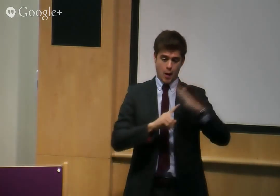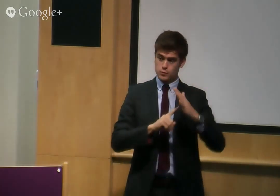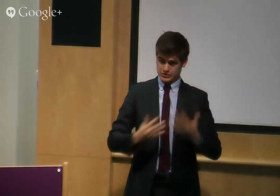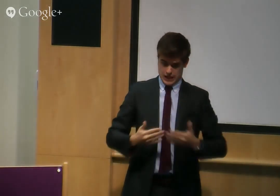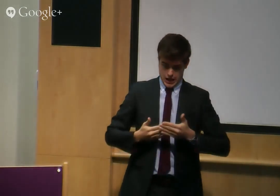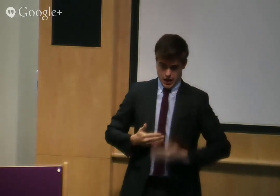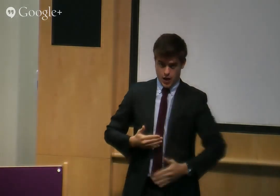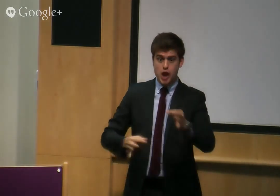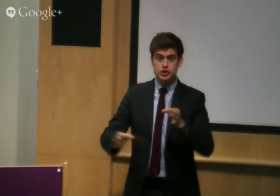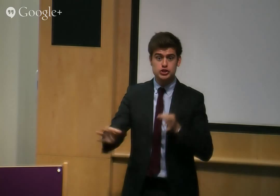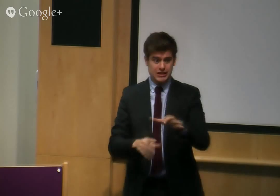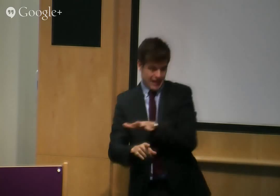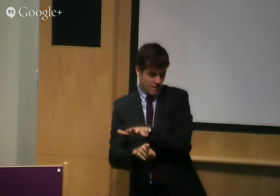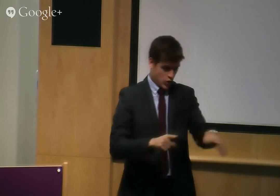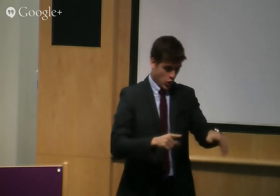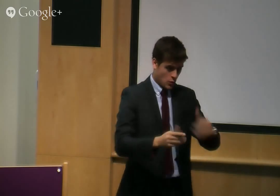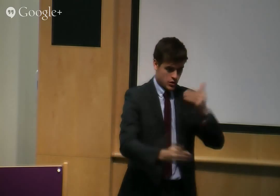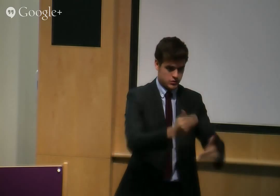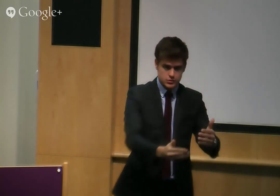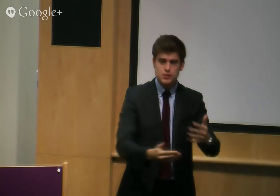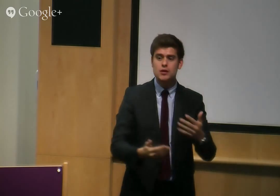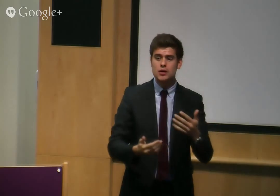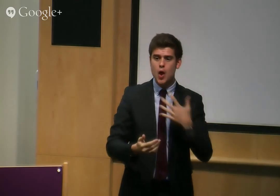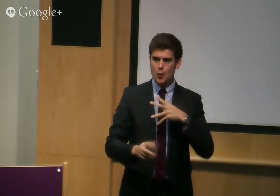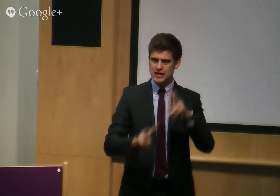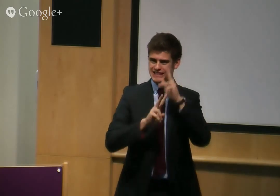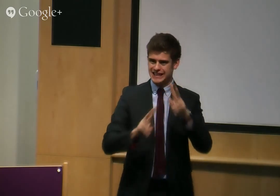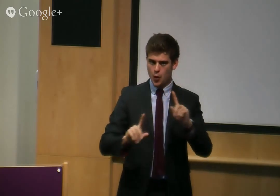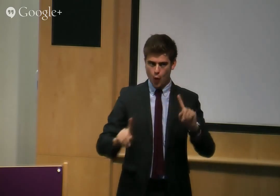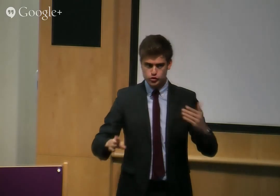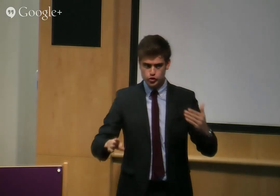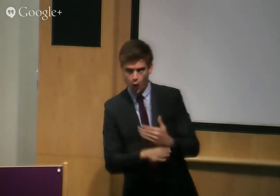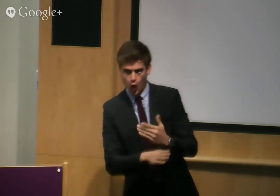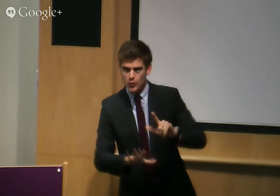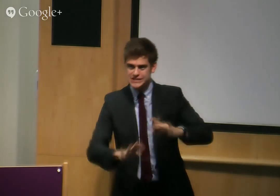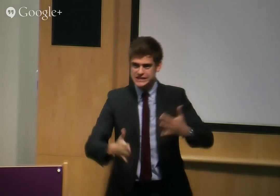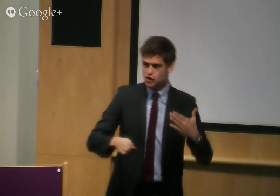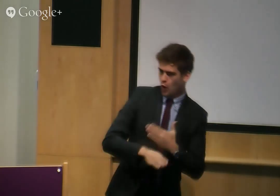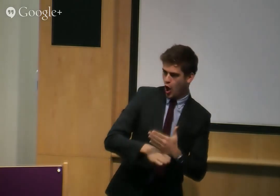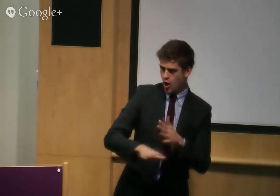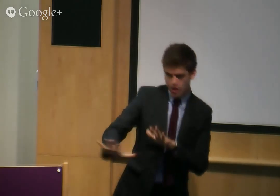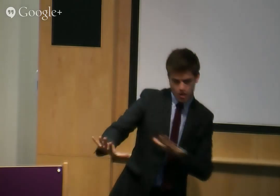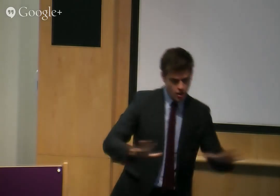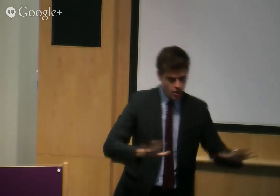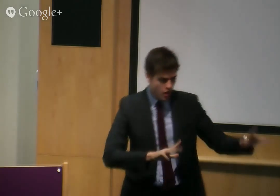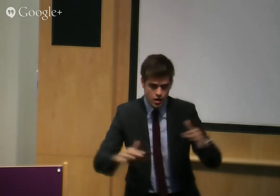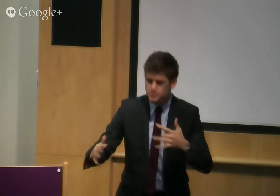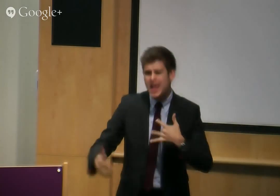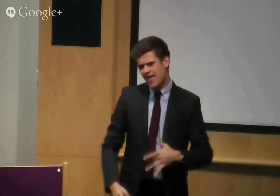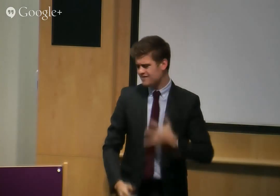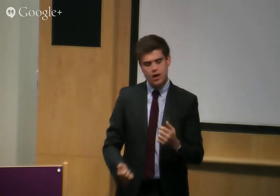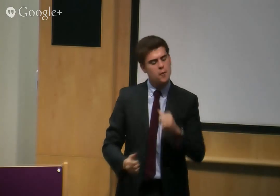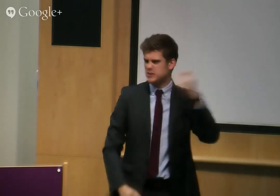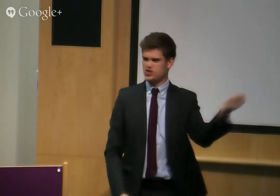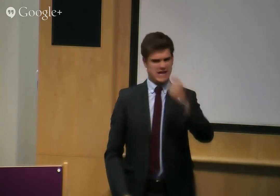to be honest. So we're looking to catch up, we're looking to step into line. We want to see, and what we have been doing, is